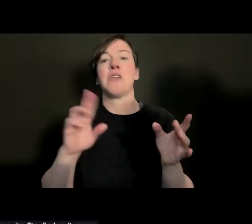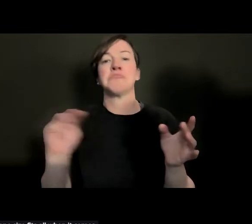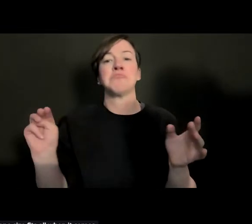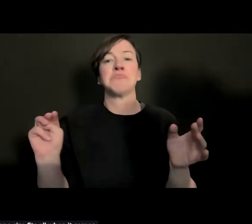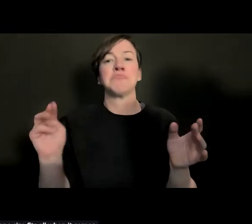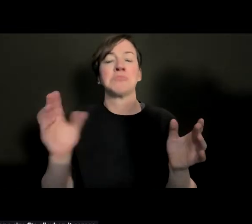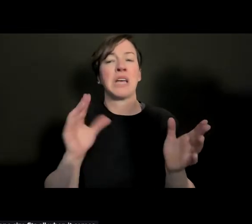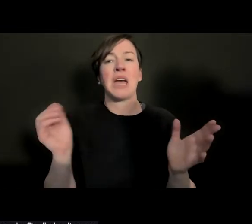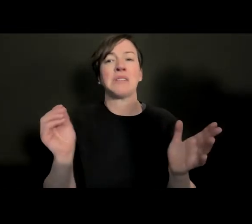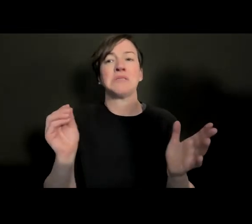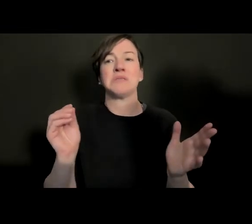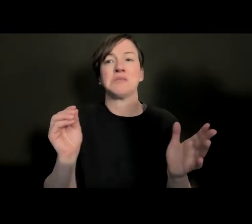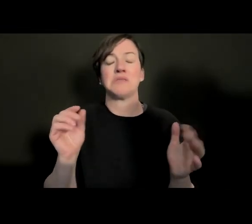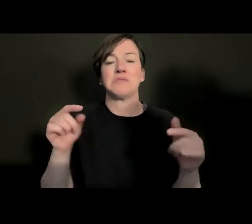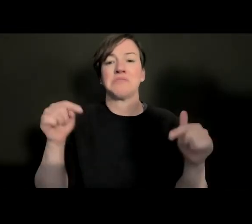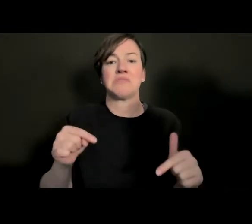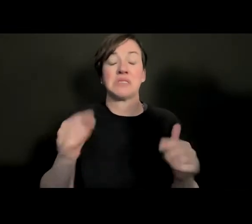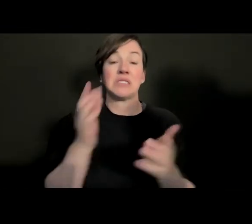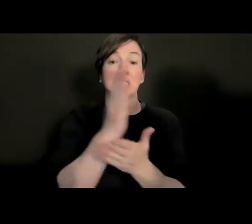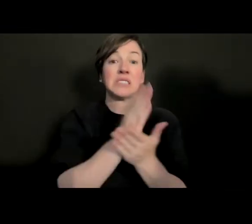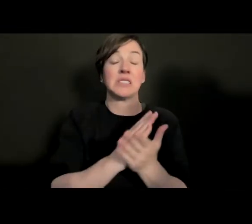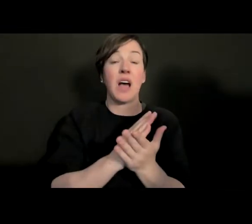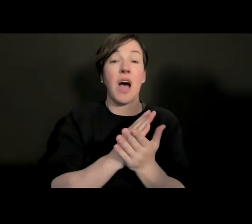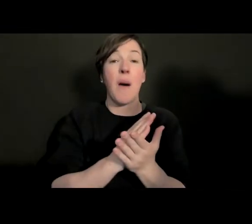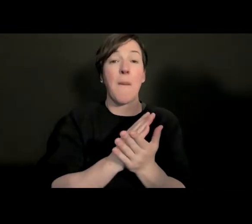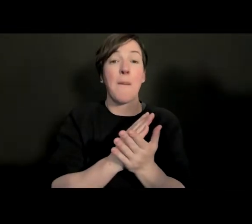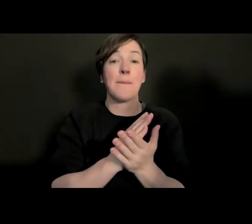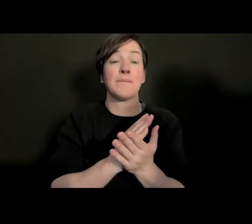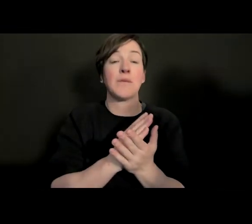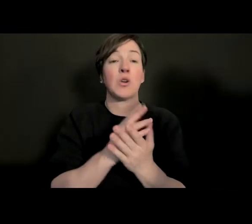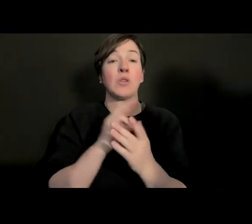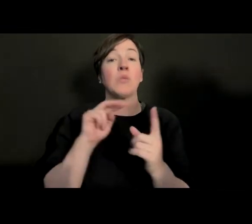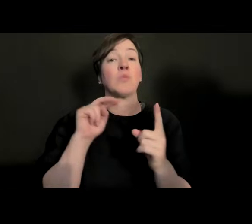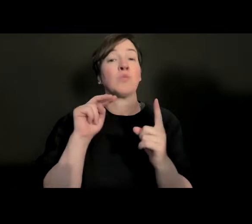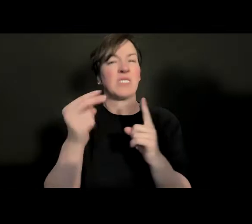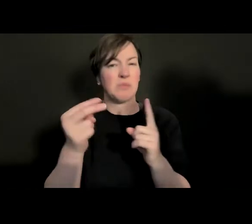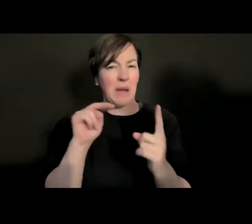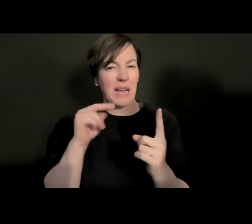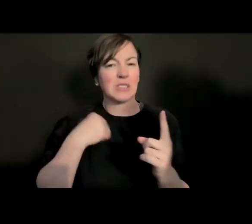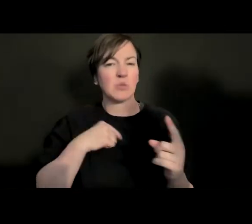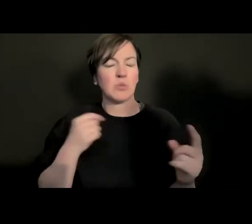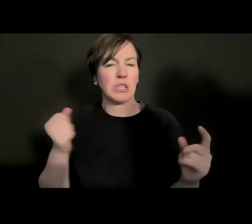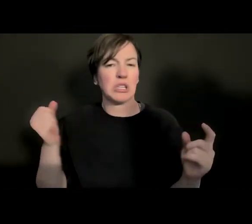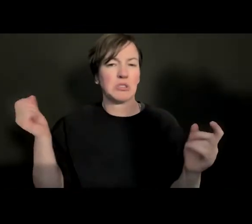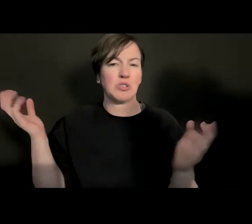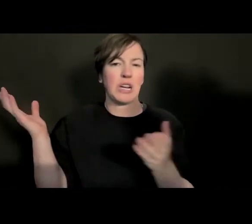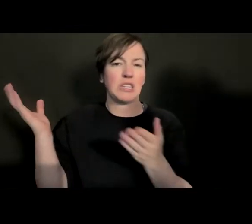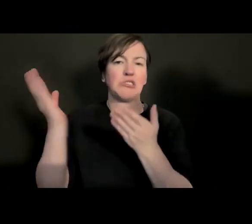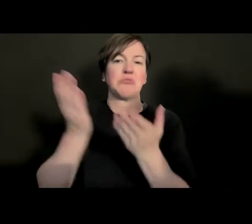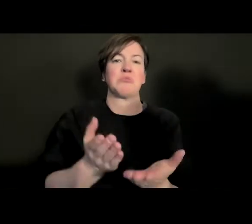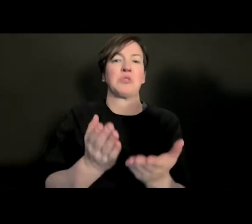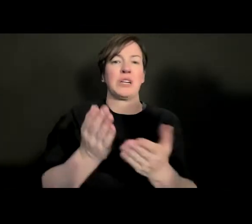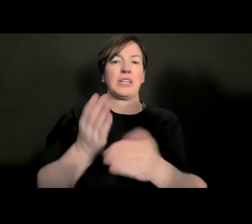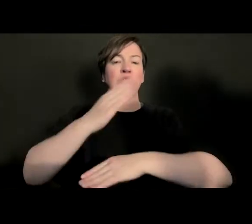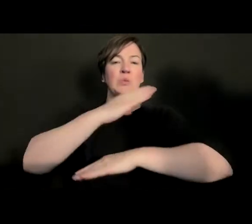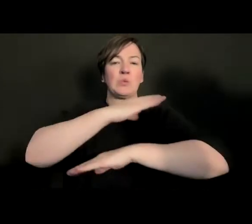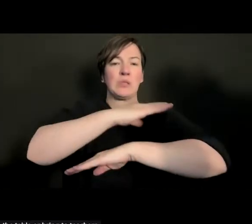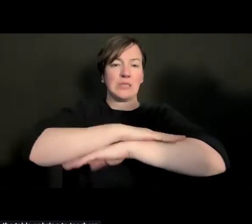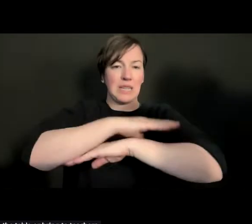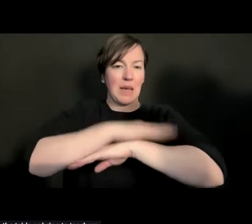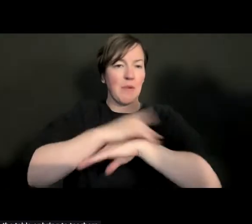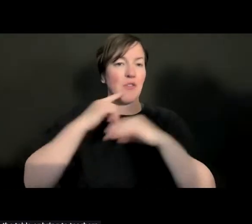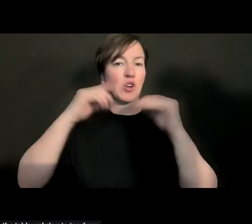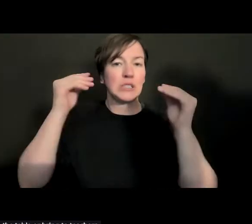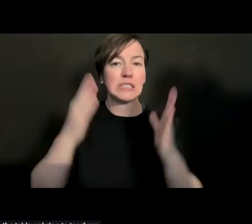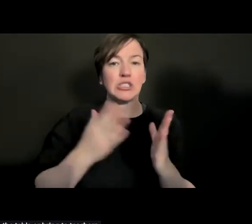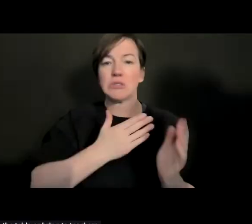And in some respects, we're trying to bring to the table or bring to teachers best practices,